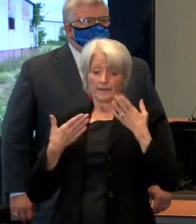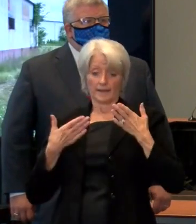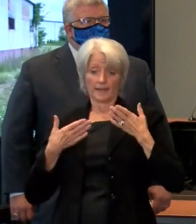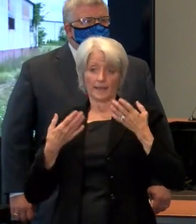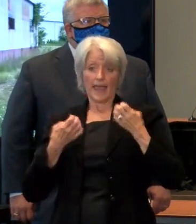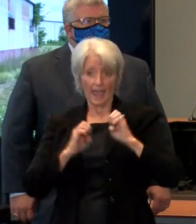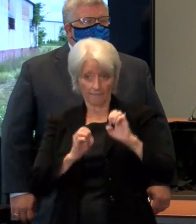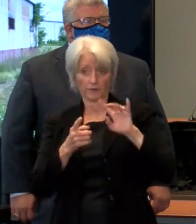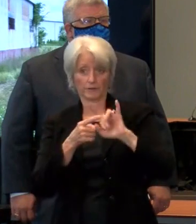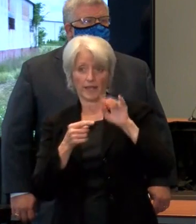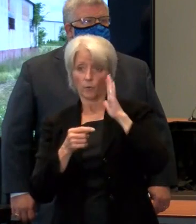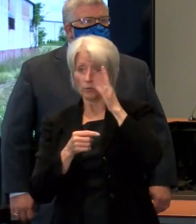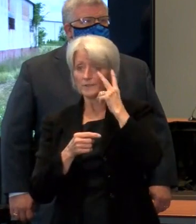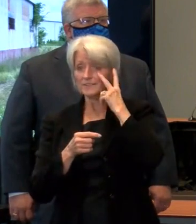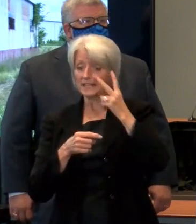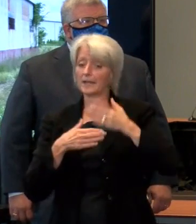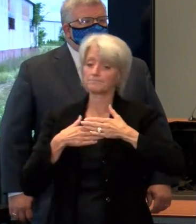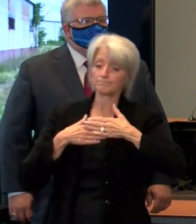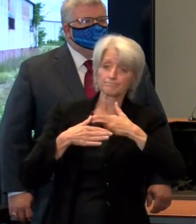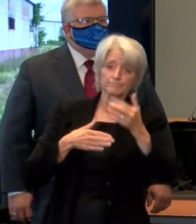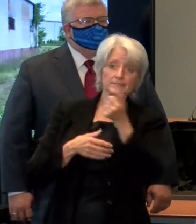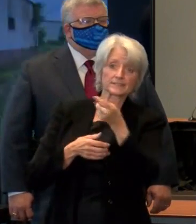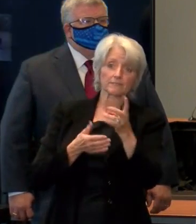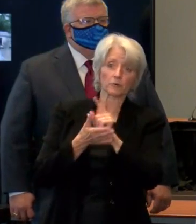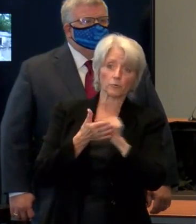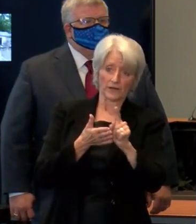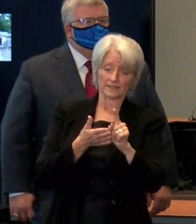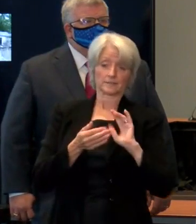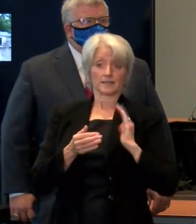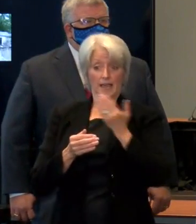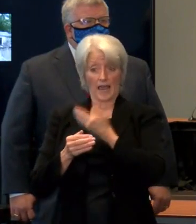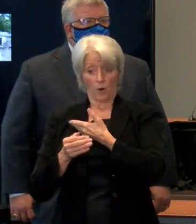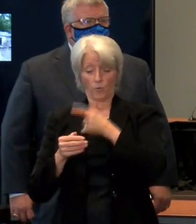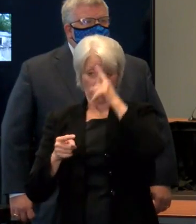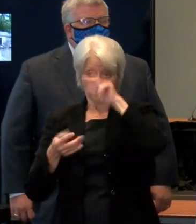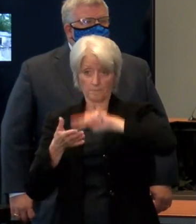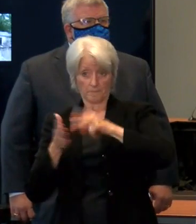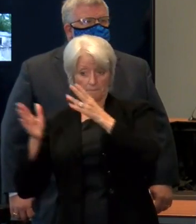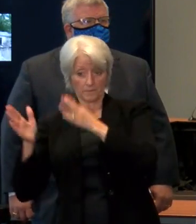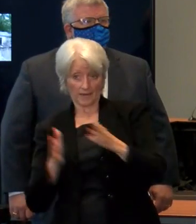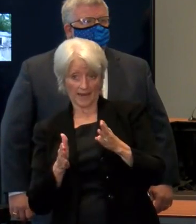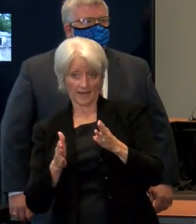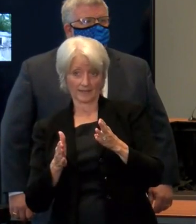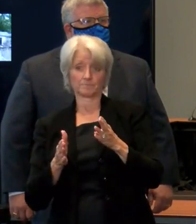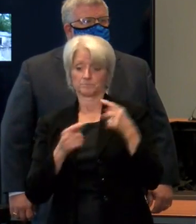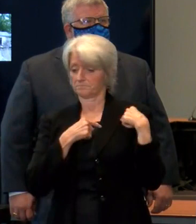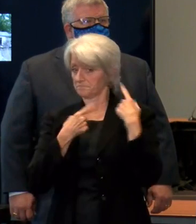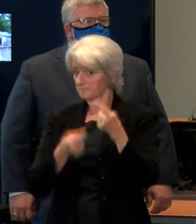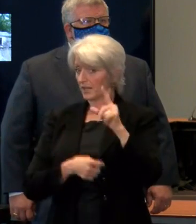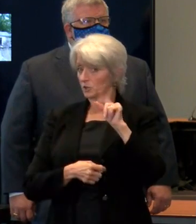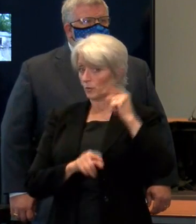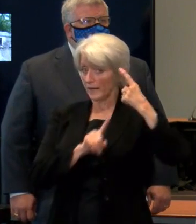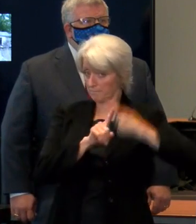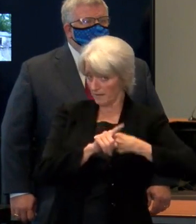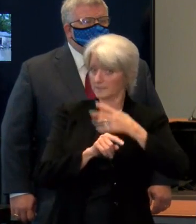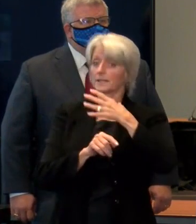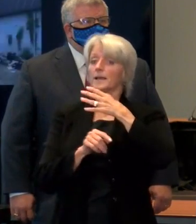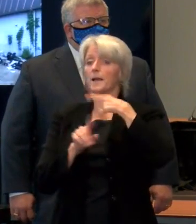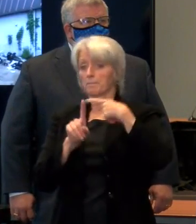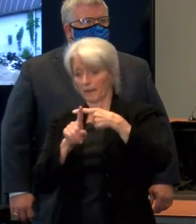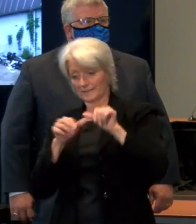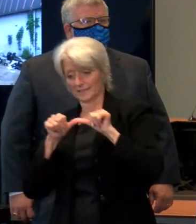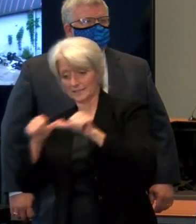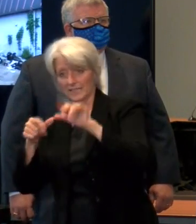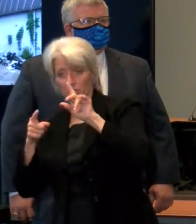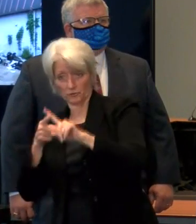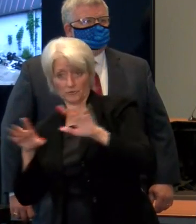you'll continue to see over the next few weeks of intentionality from this city, what we've been doing for the past 20 months and what we'll continue to do as long as we're